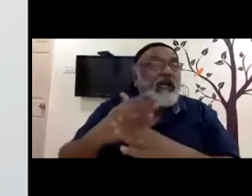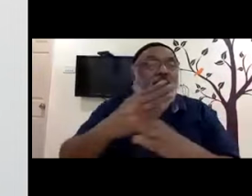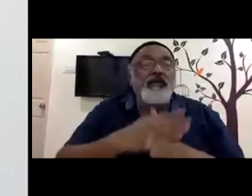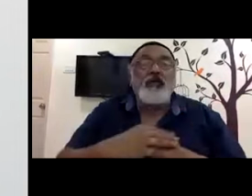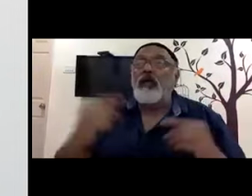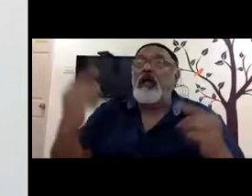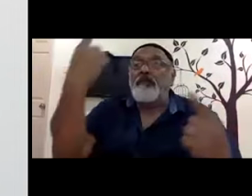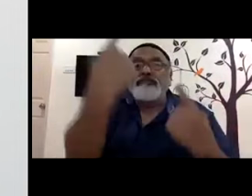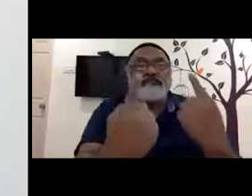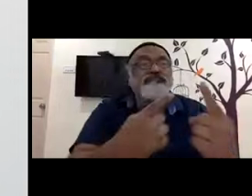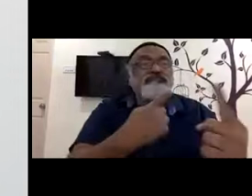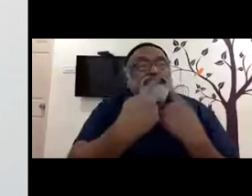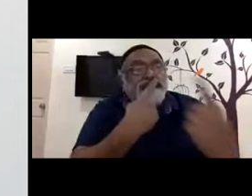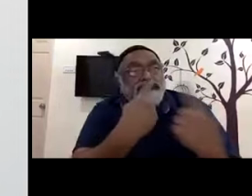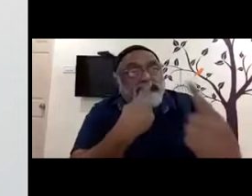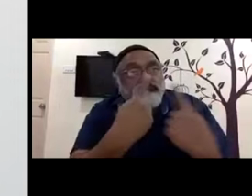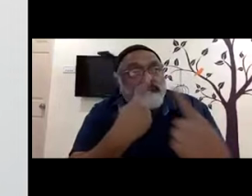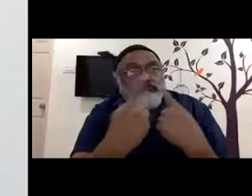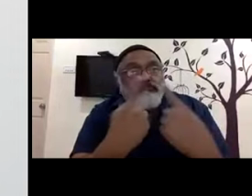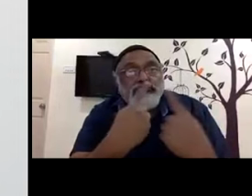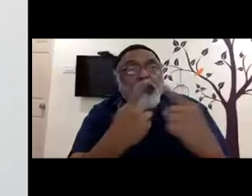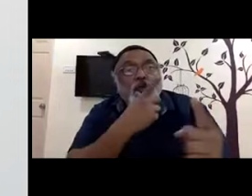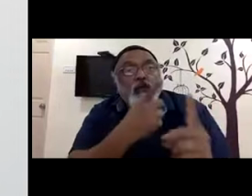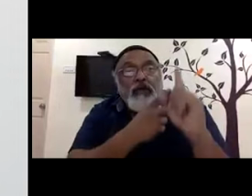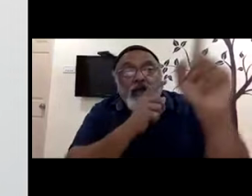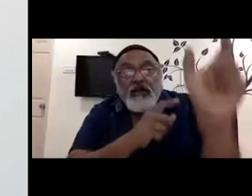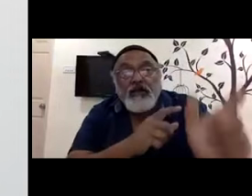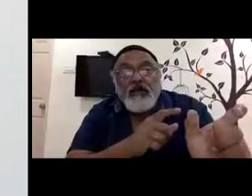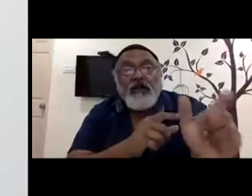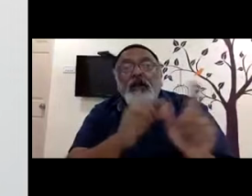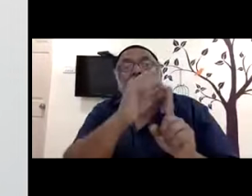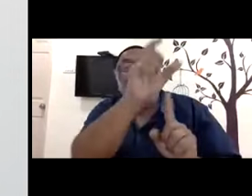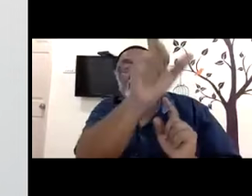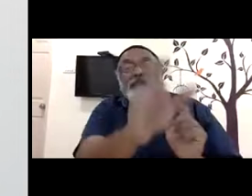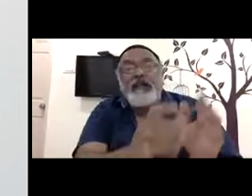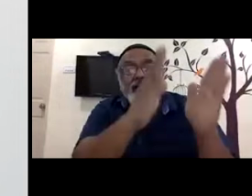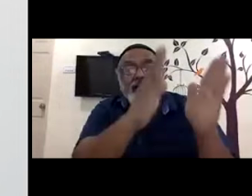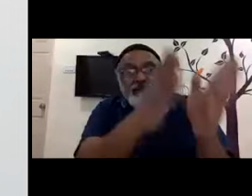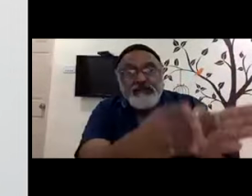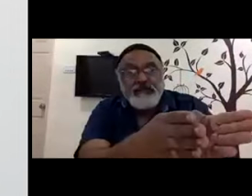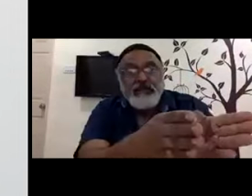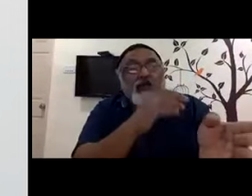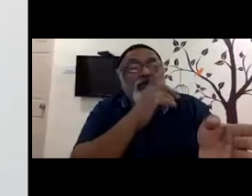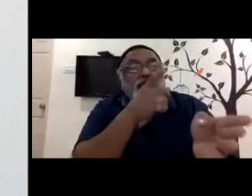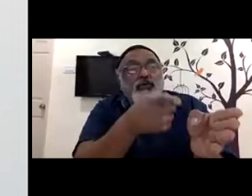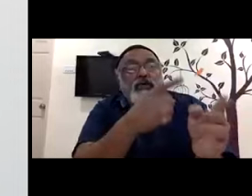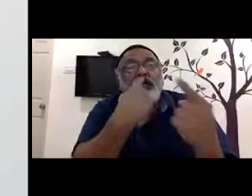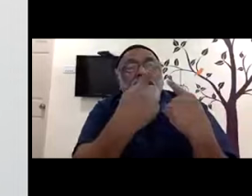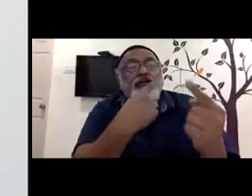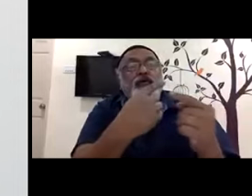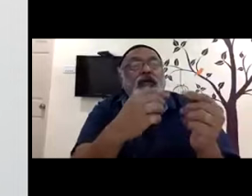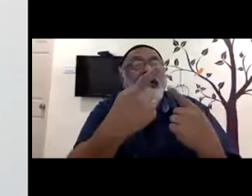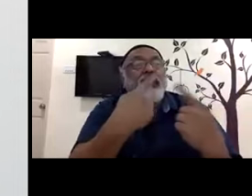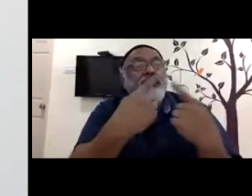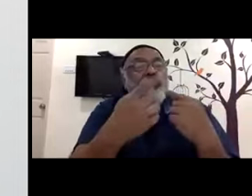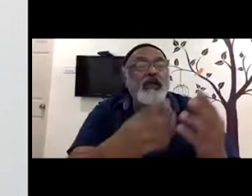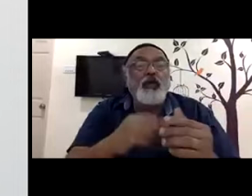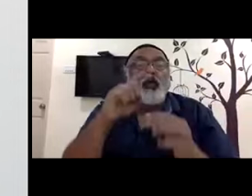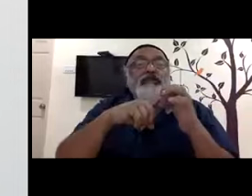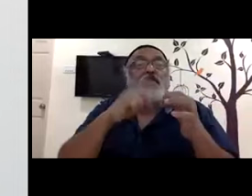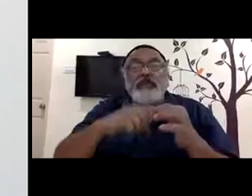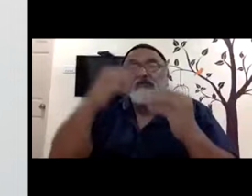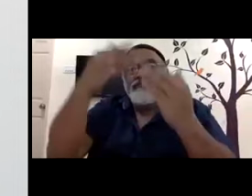the information that you need are called your participants or your respondents, the people you're interviewing, the people you're giving your survey questionnaires to,